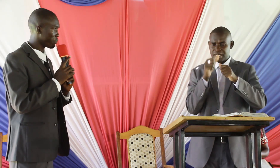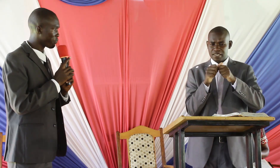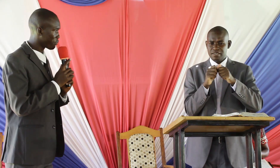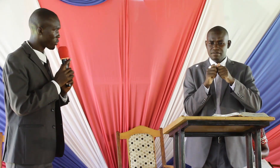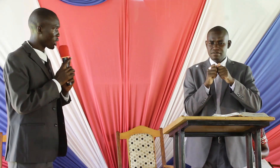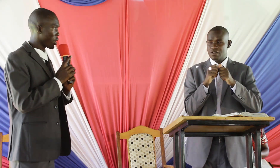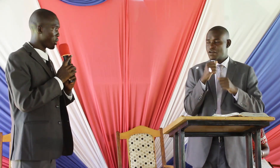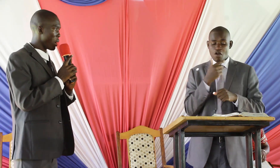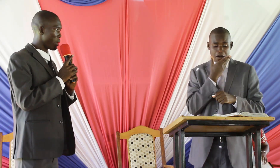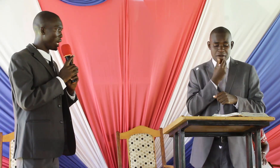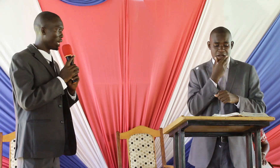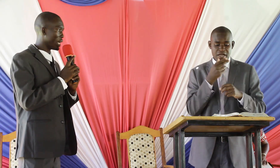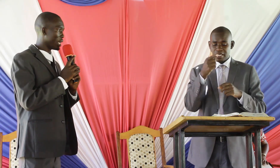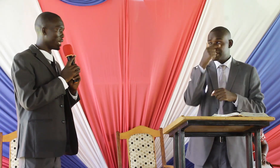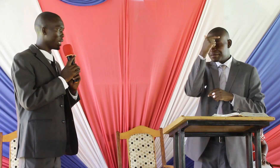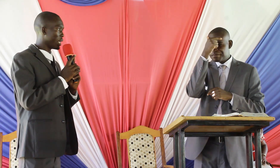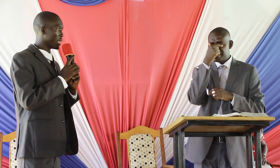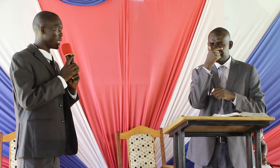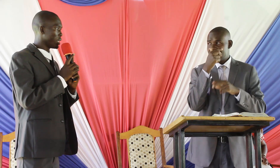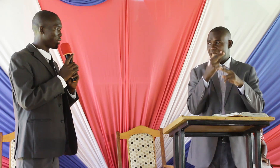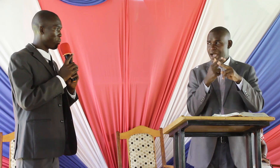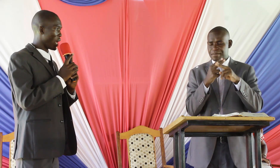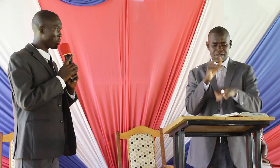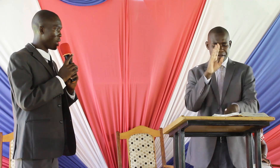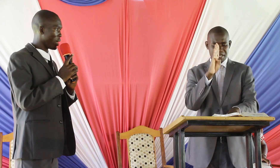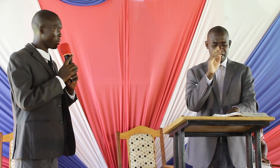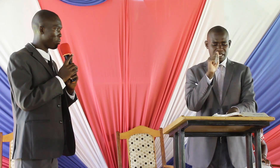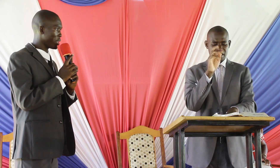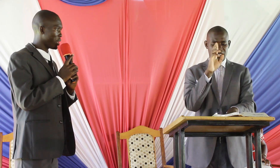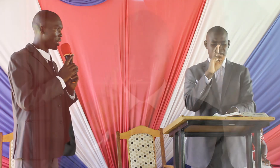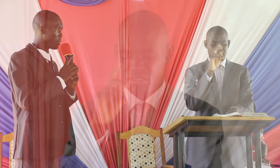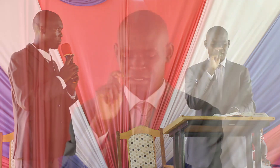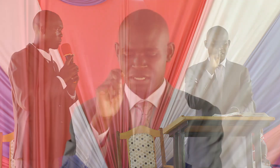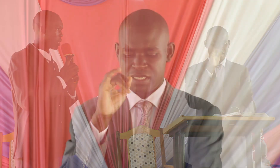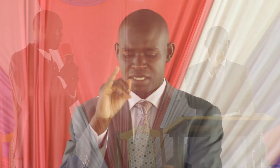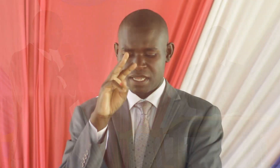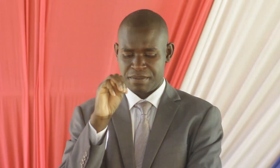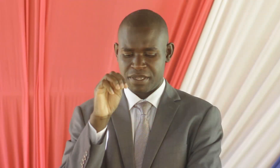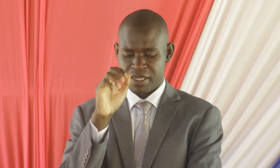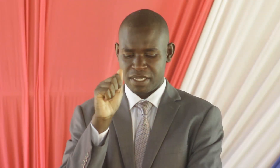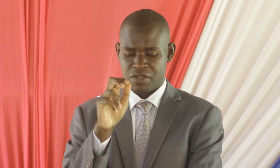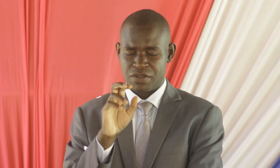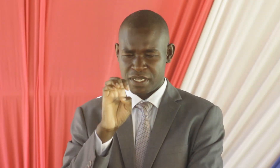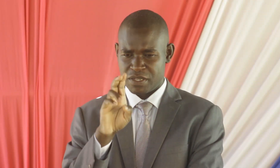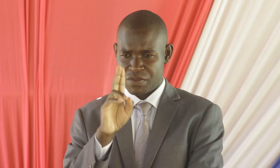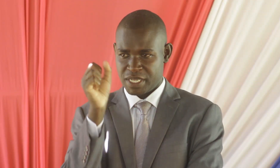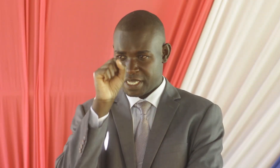54. Remember, the blind man by the name